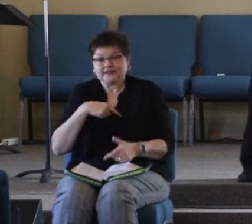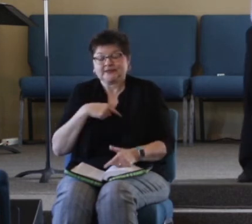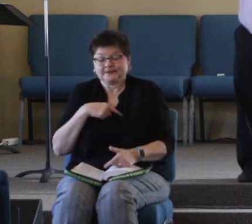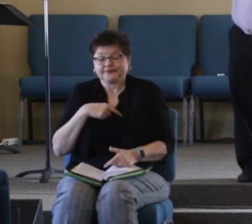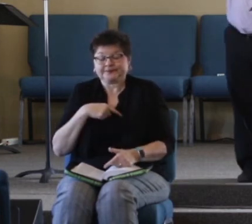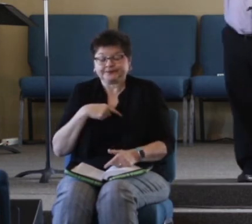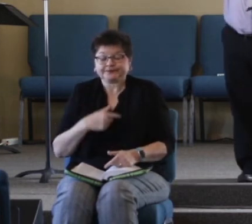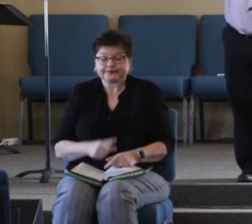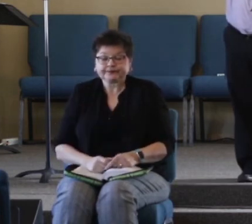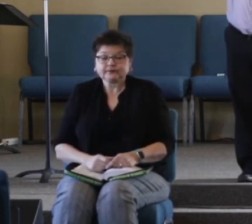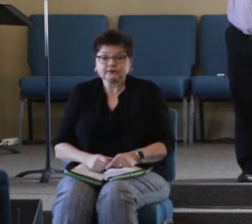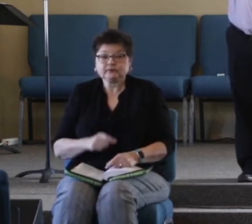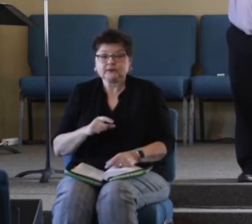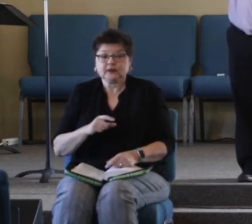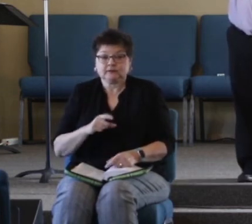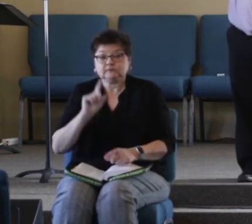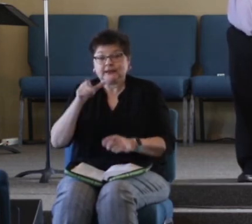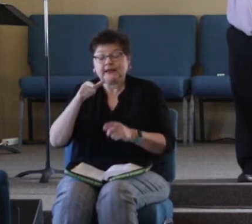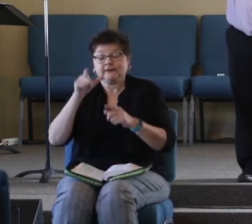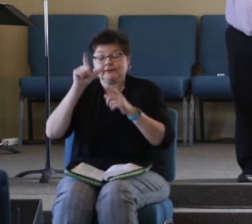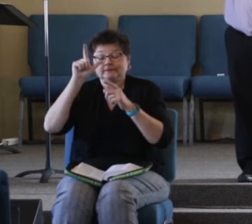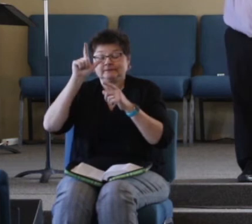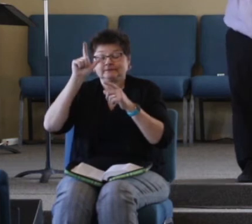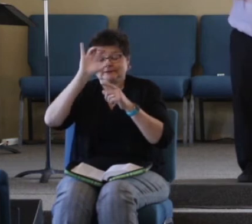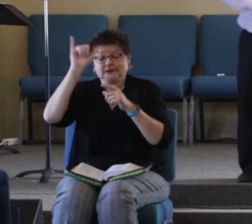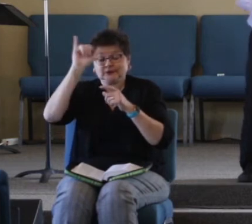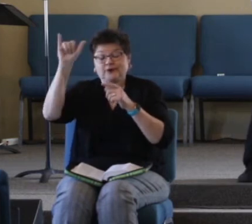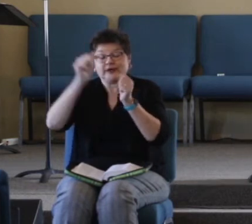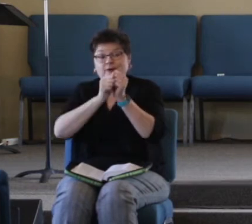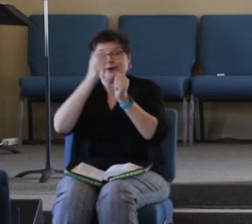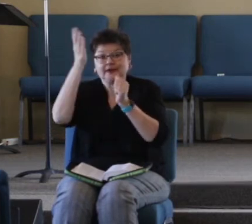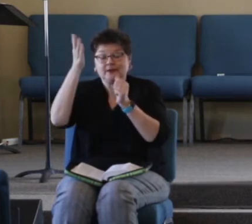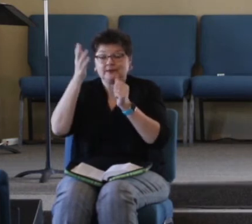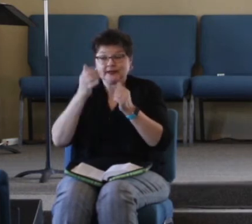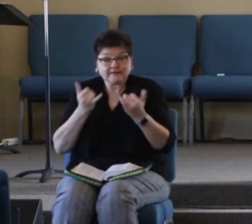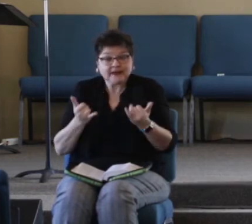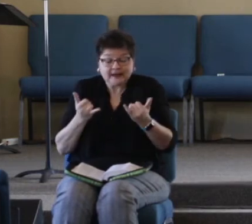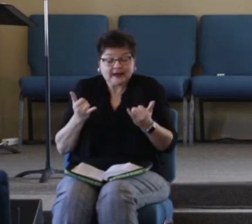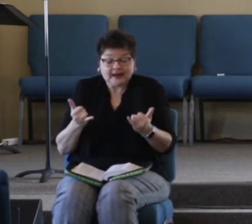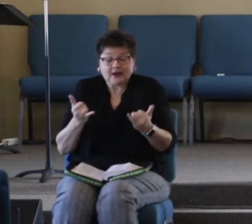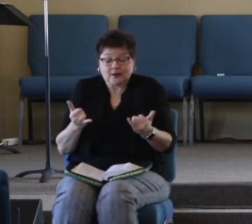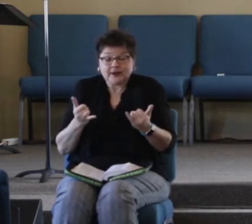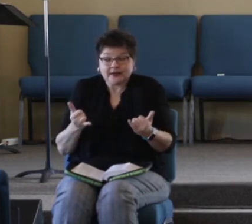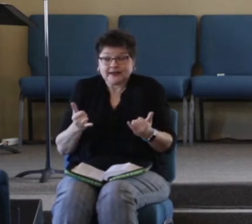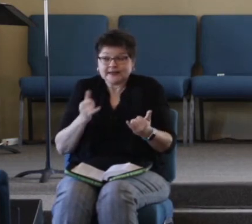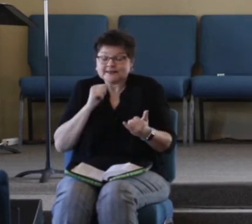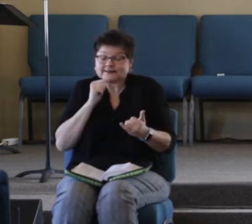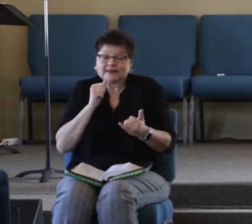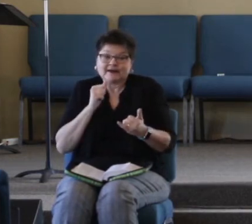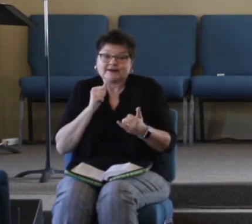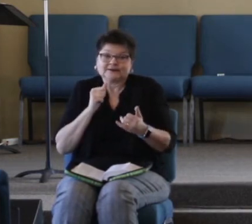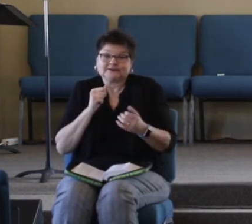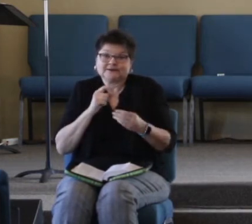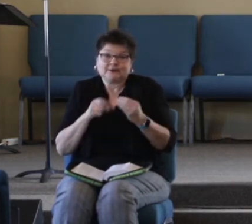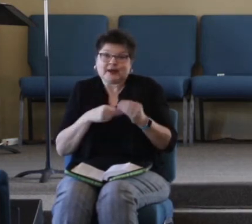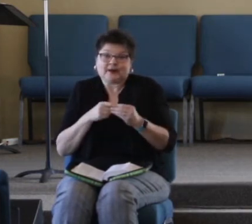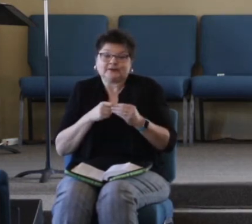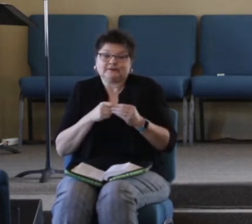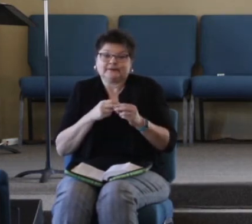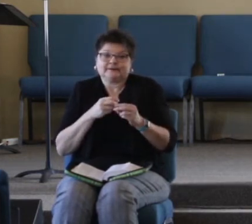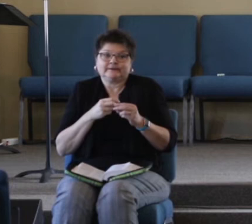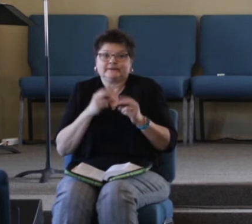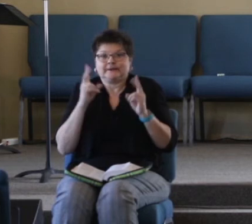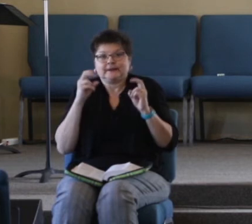Ultimately, in eternity with him. But in the here and now, it's not about the stuff. It's about the